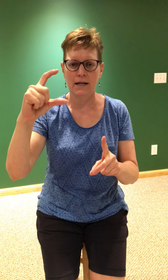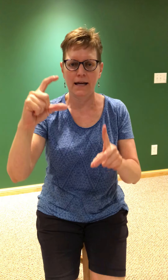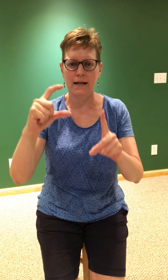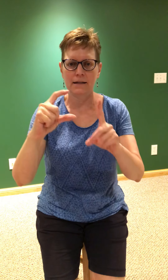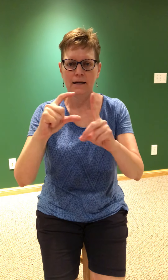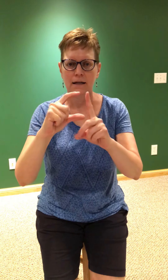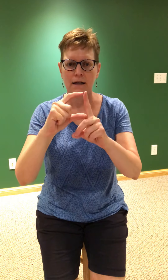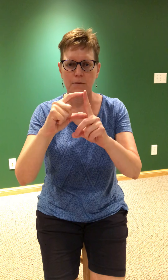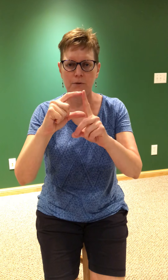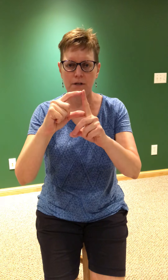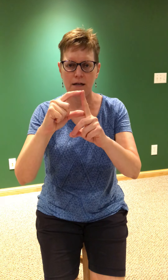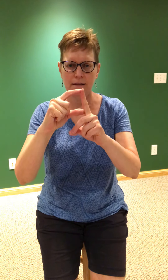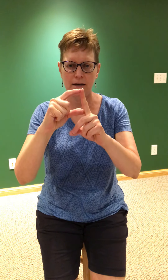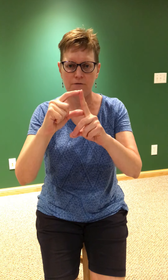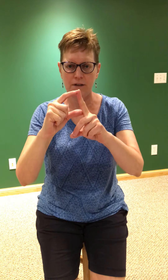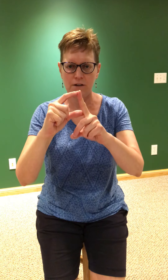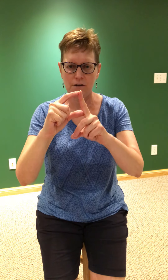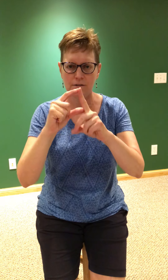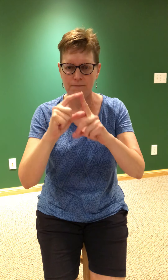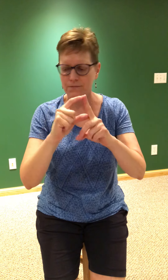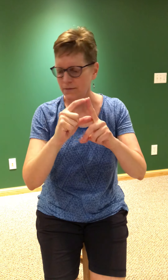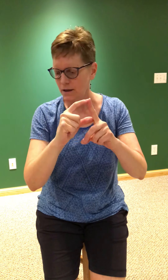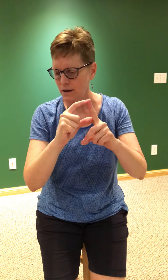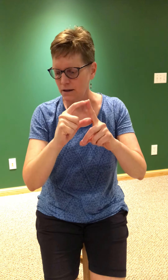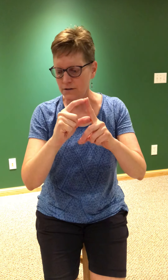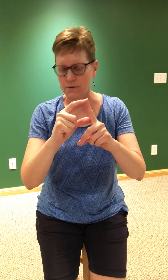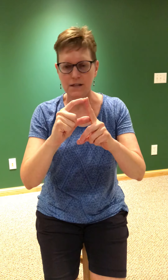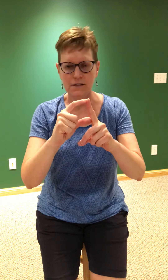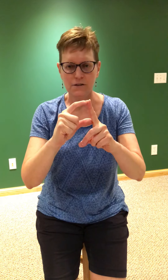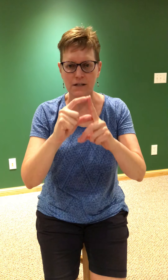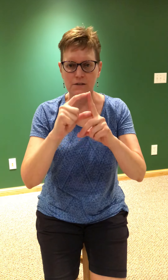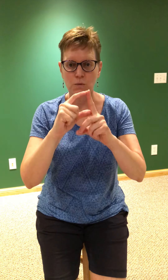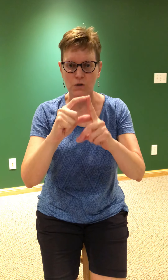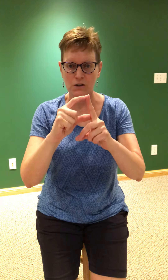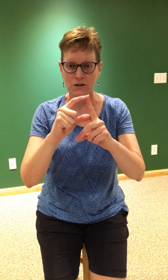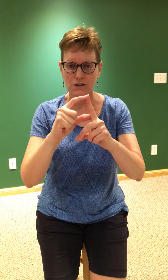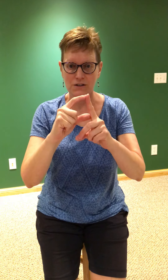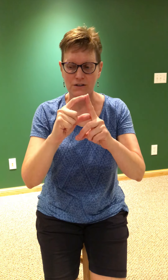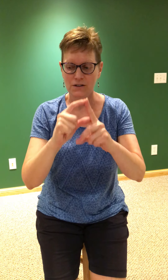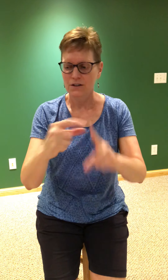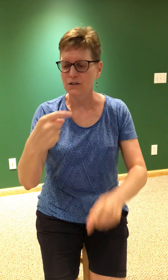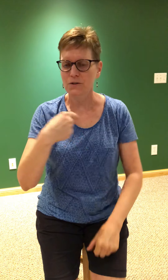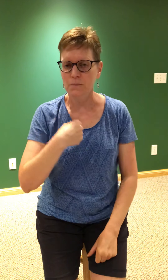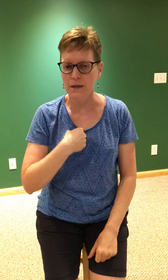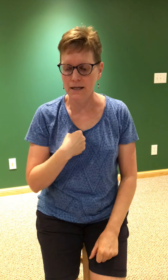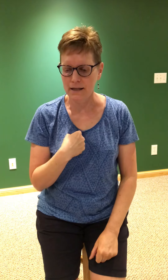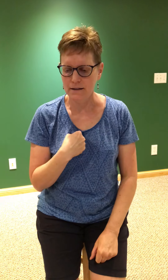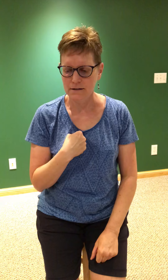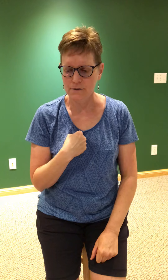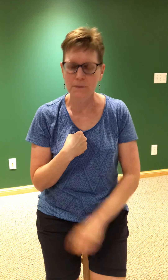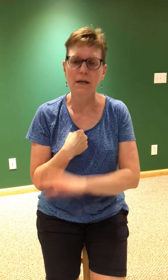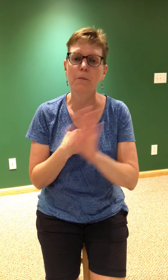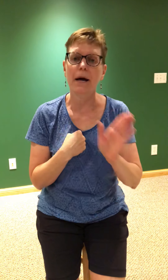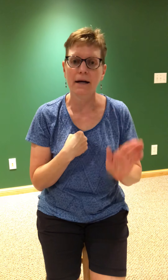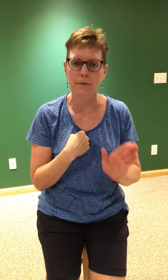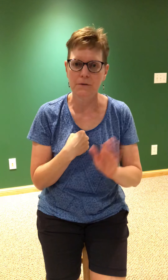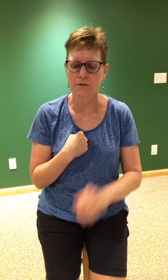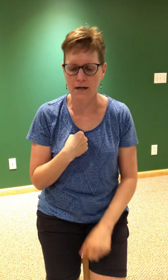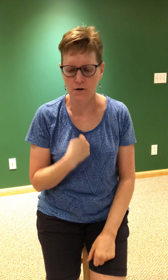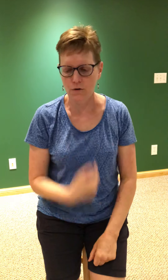hand and put it on that finger. So these are his words to me. So I'm going to back up and do that whole